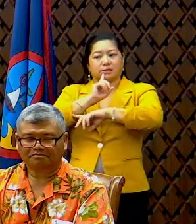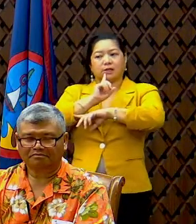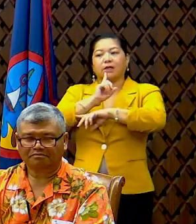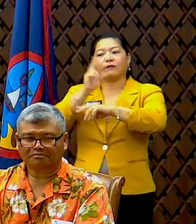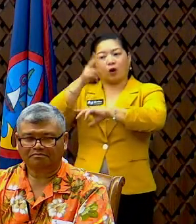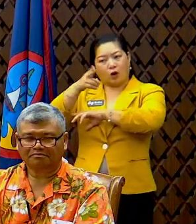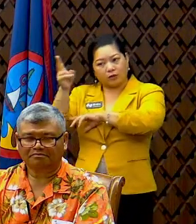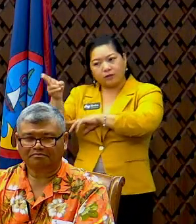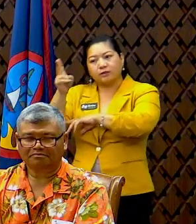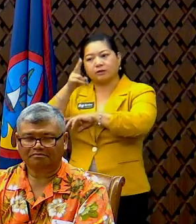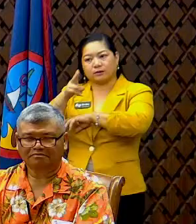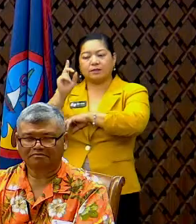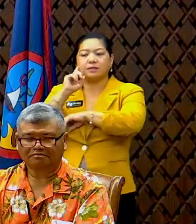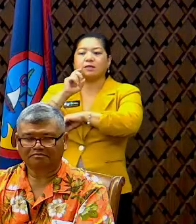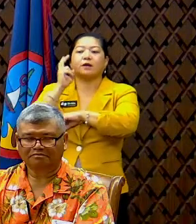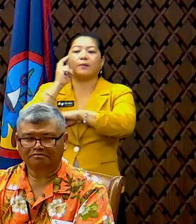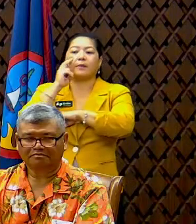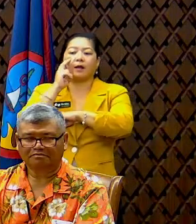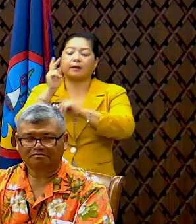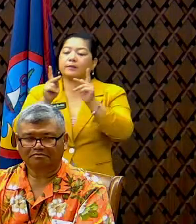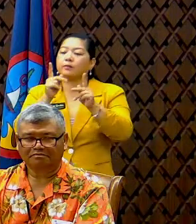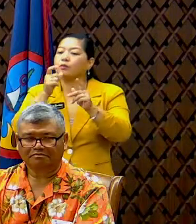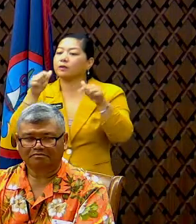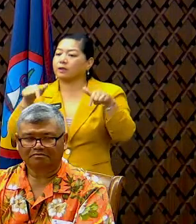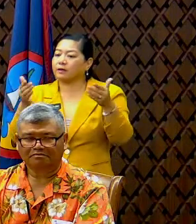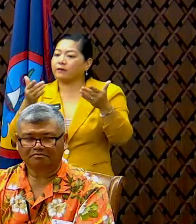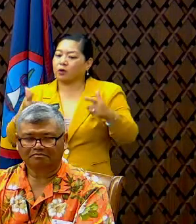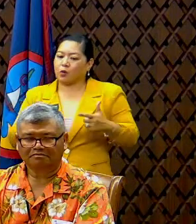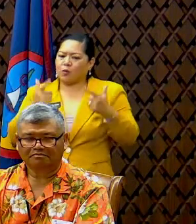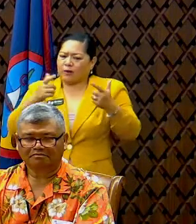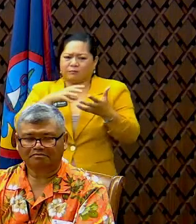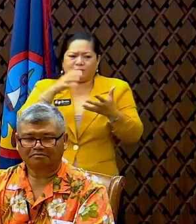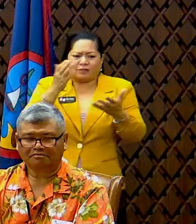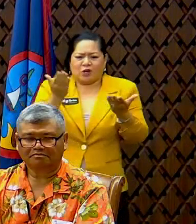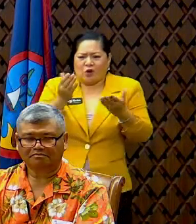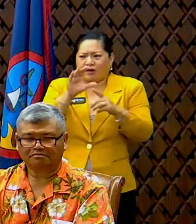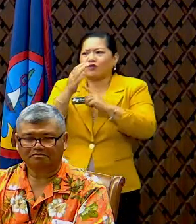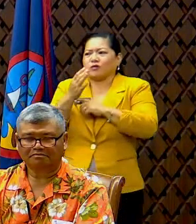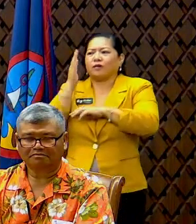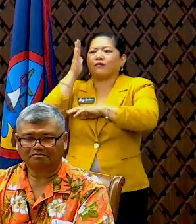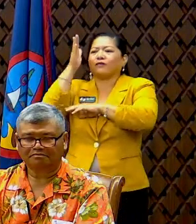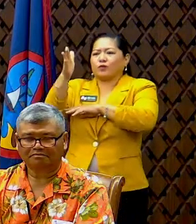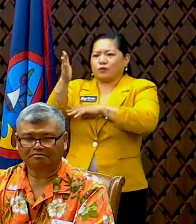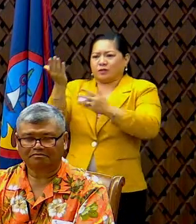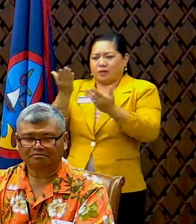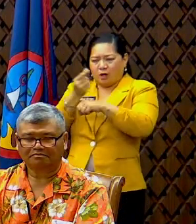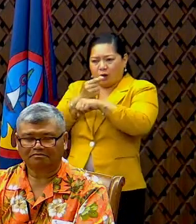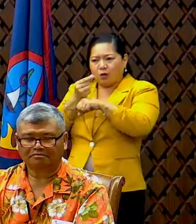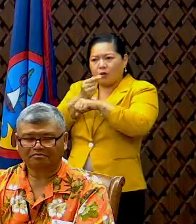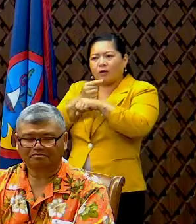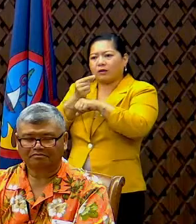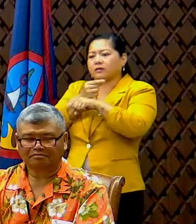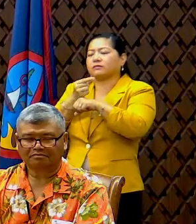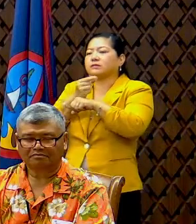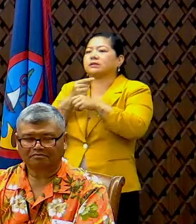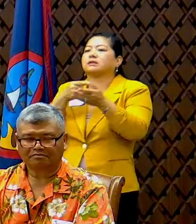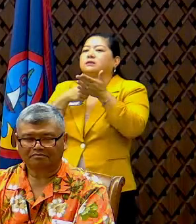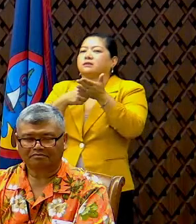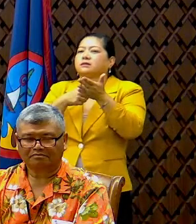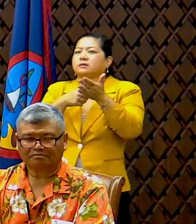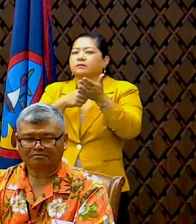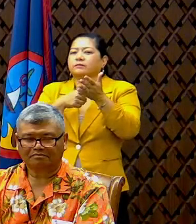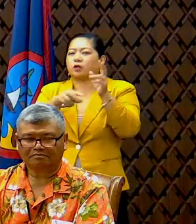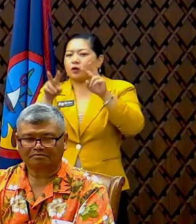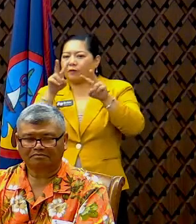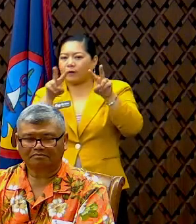hard of hearing, and deaf-blind residents who enrich the island's heritage and future. Whereas this observance